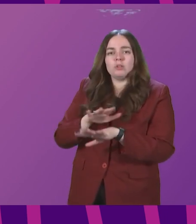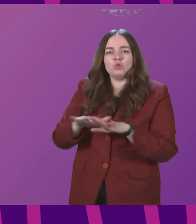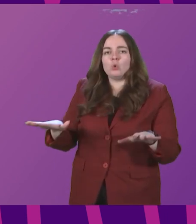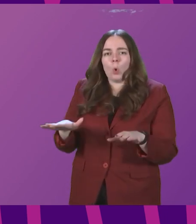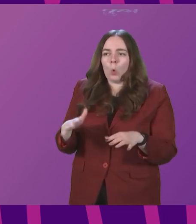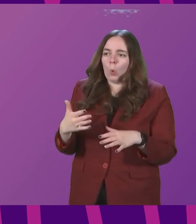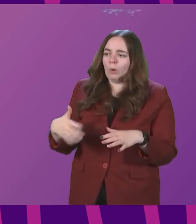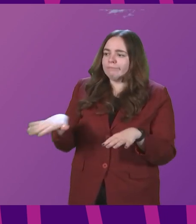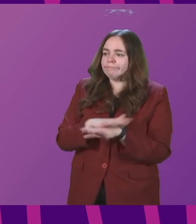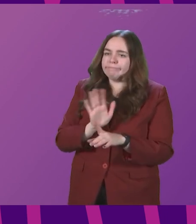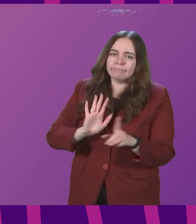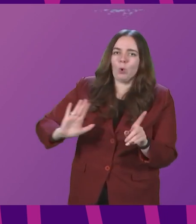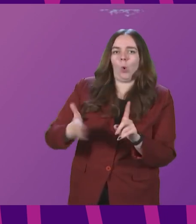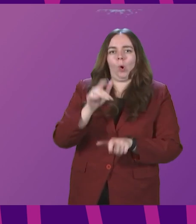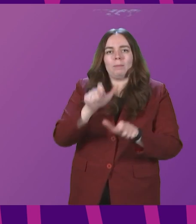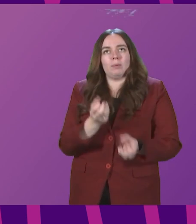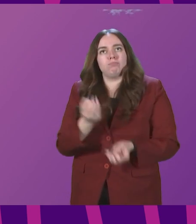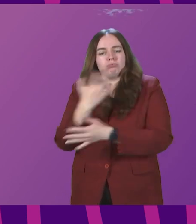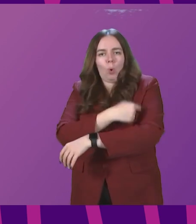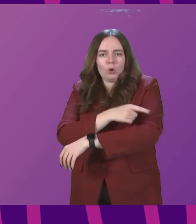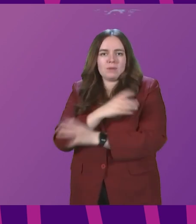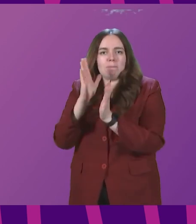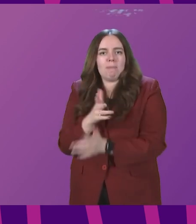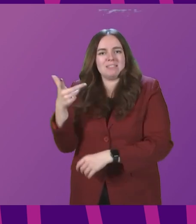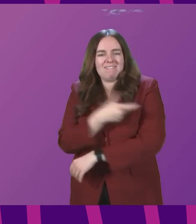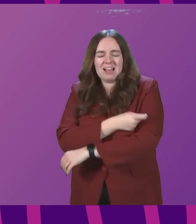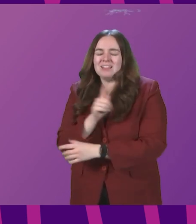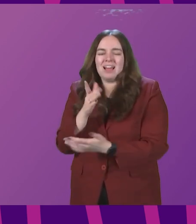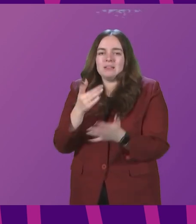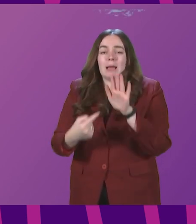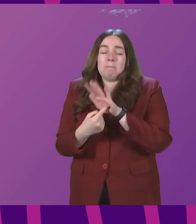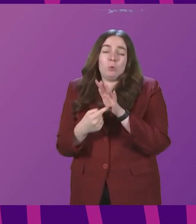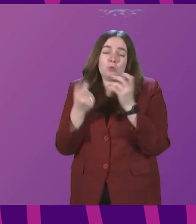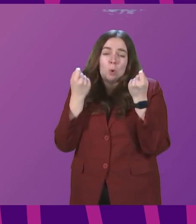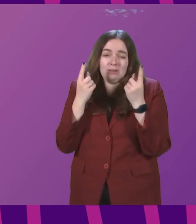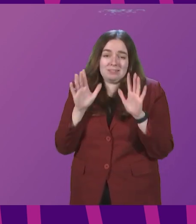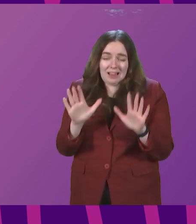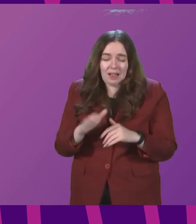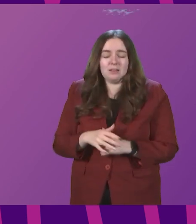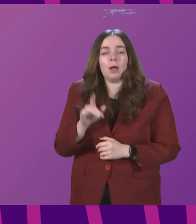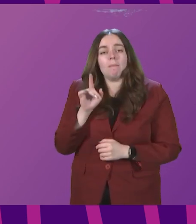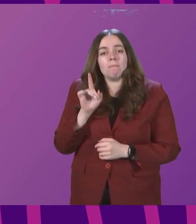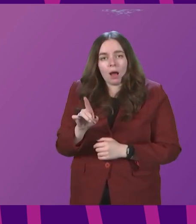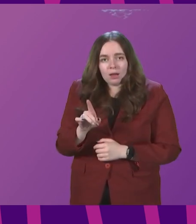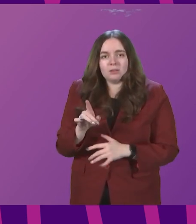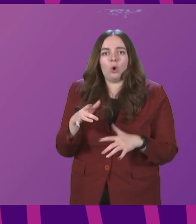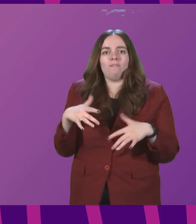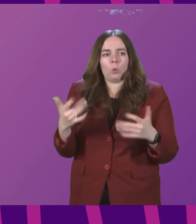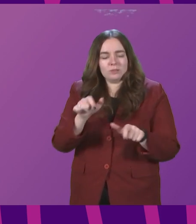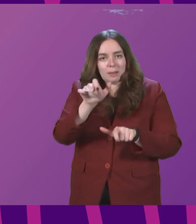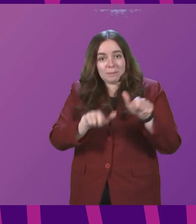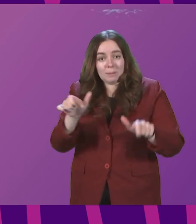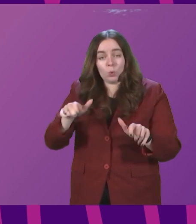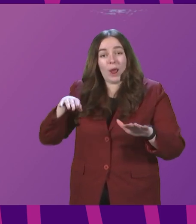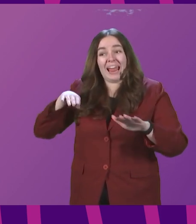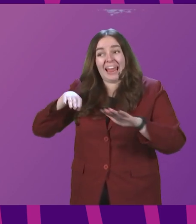on people in hospital being vaccinated. And I think it's important to understand that. But of course, in relation to people who are in